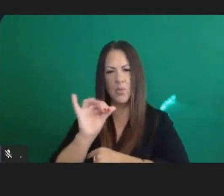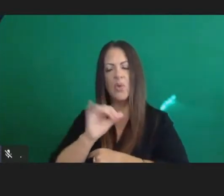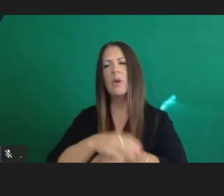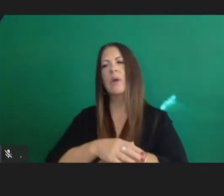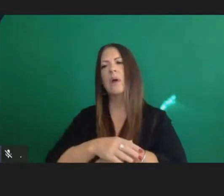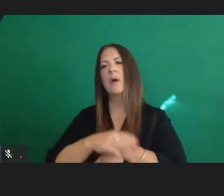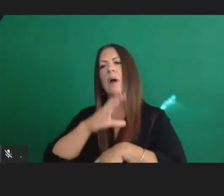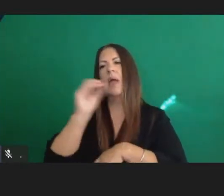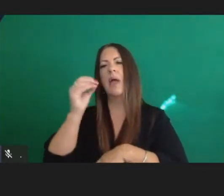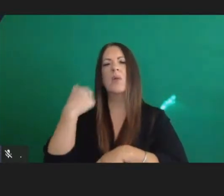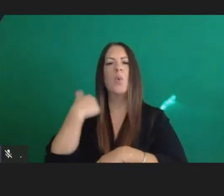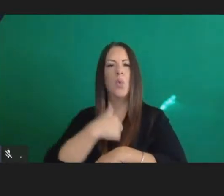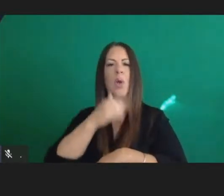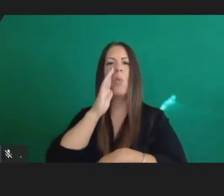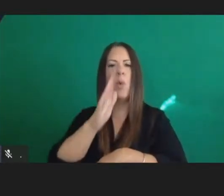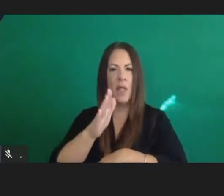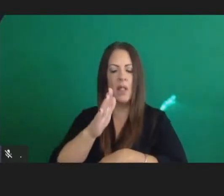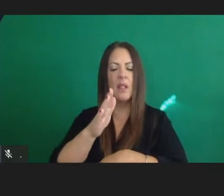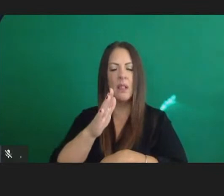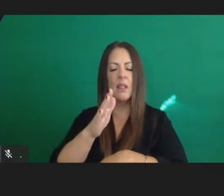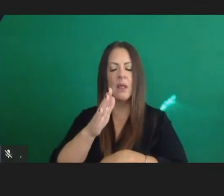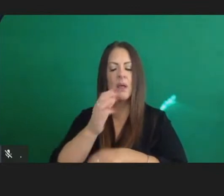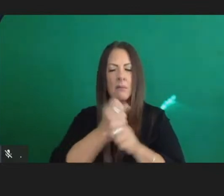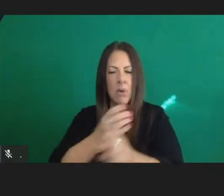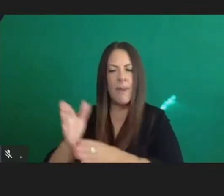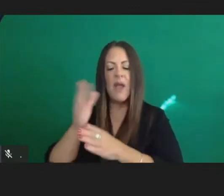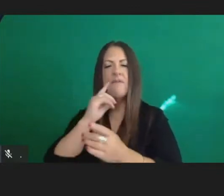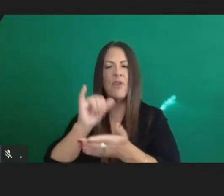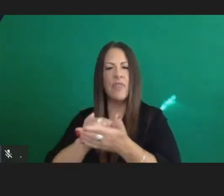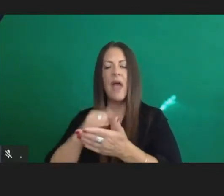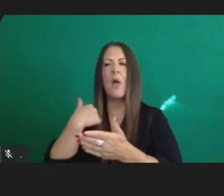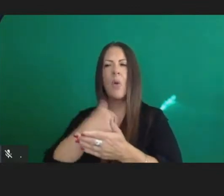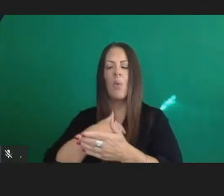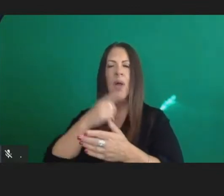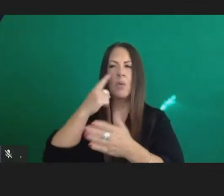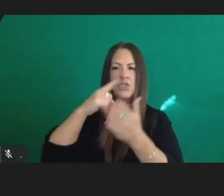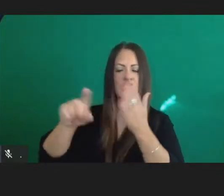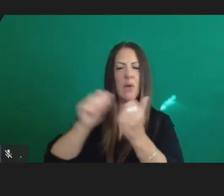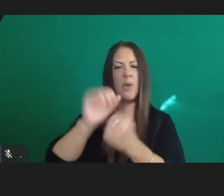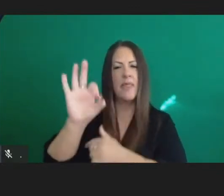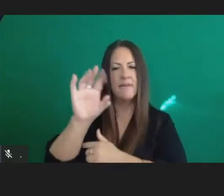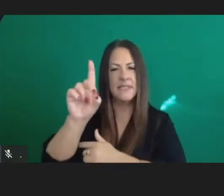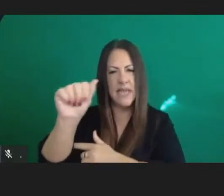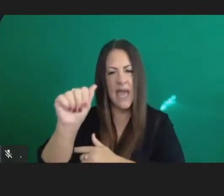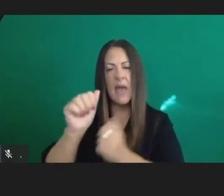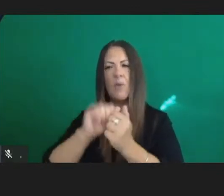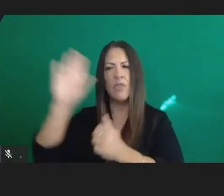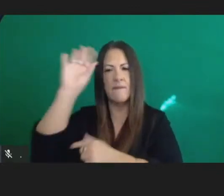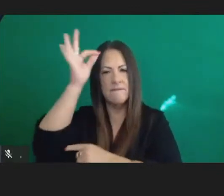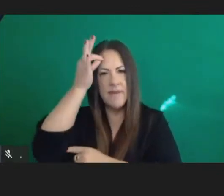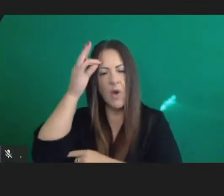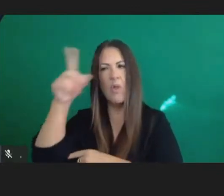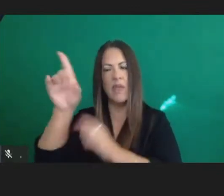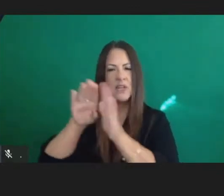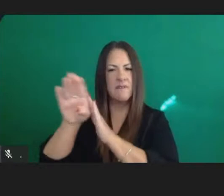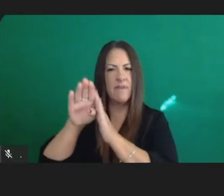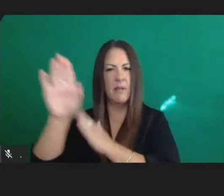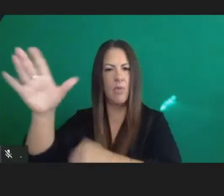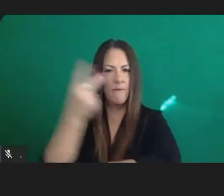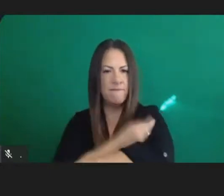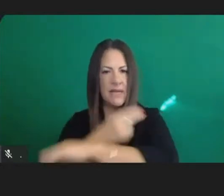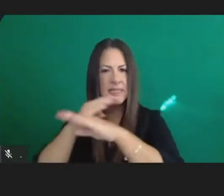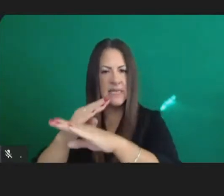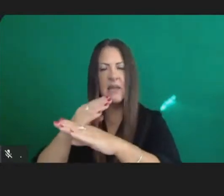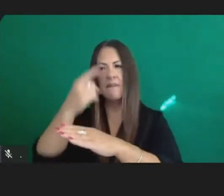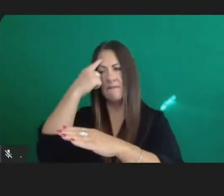prepare to respond to the FDA and the feds as they move forward on developing a vaccine for the